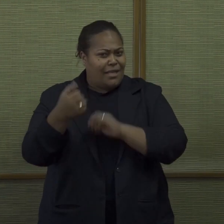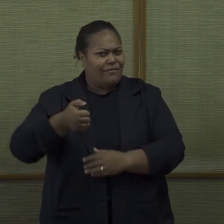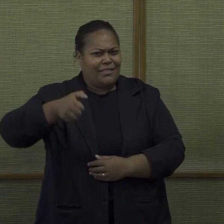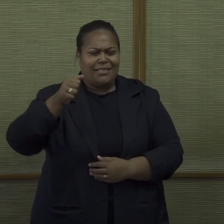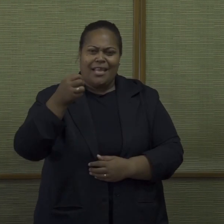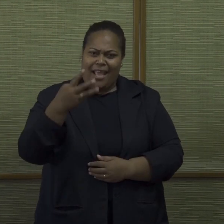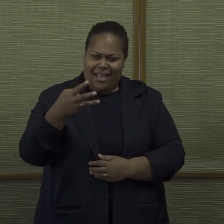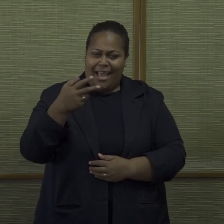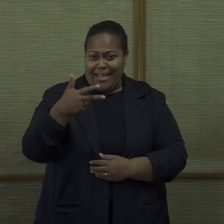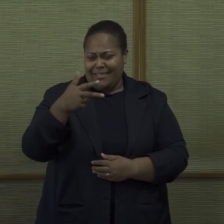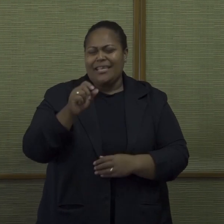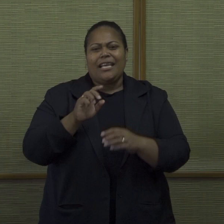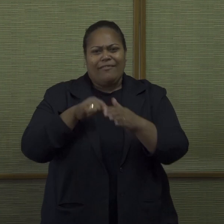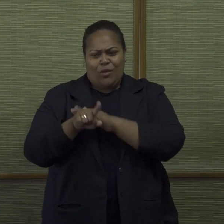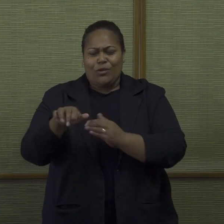evacuation center open,